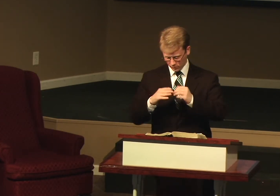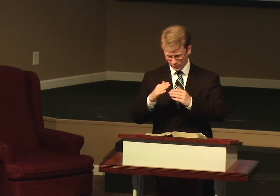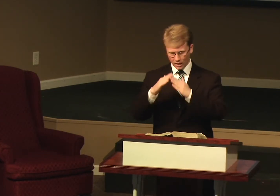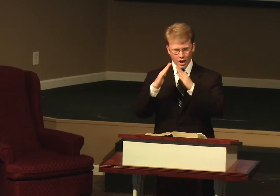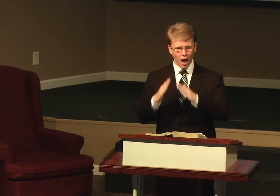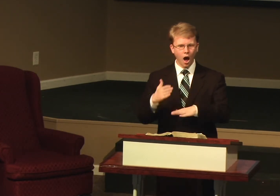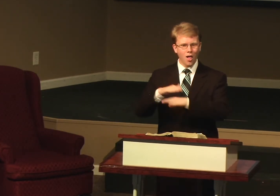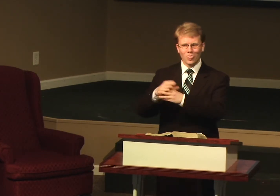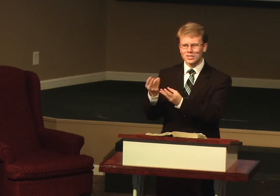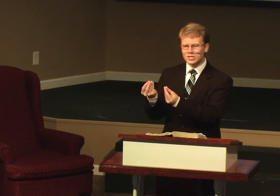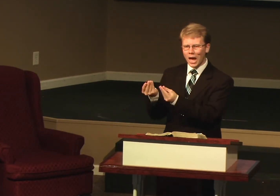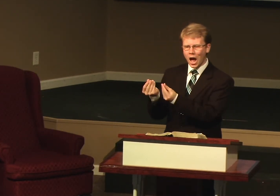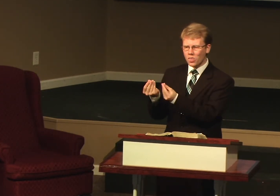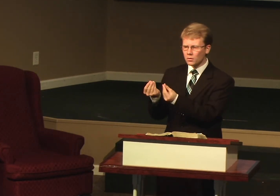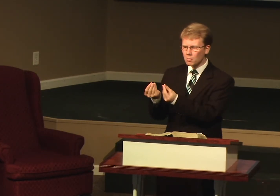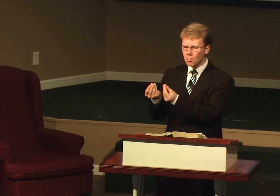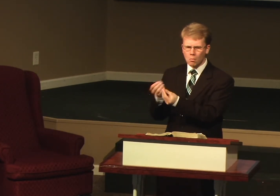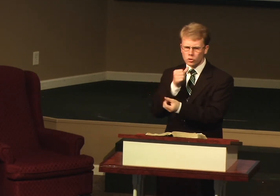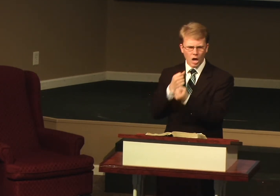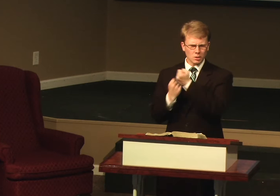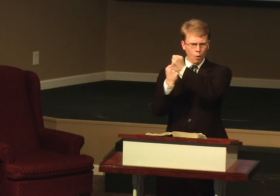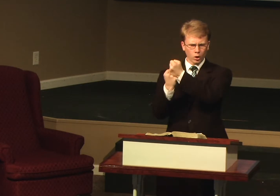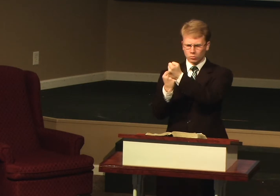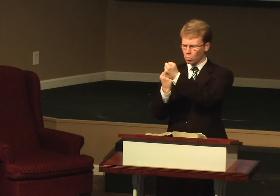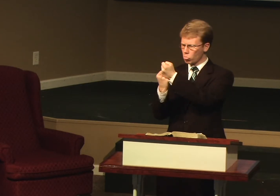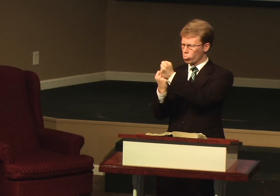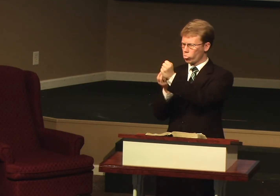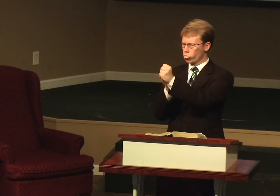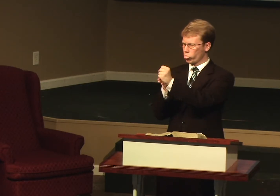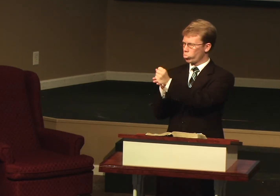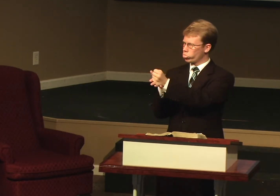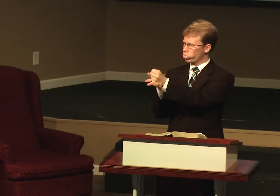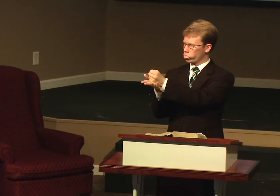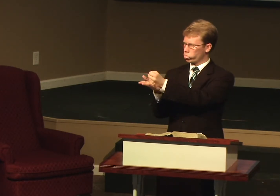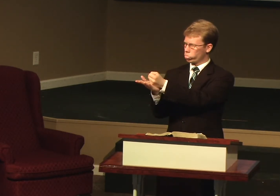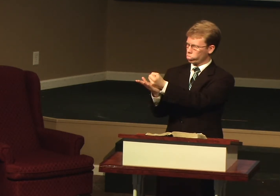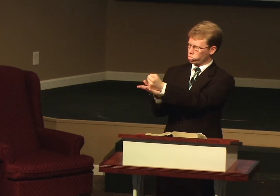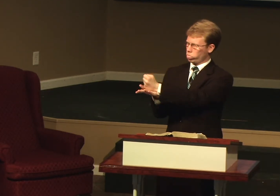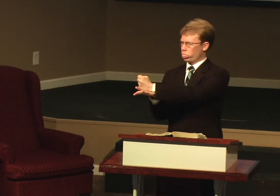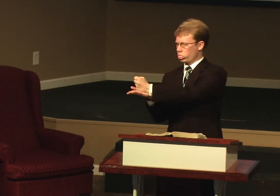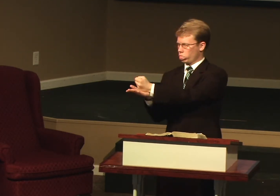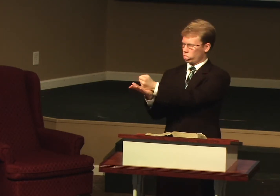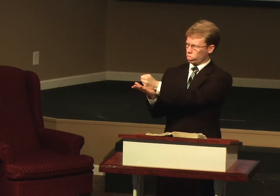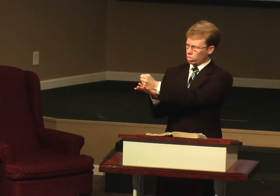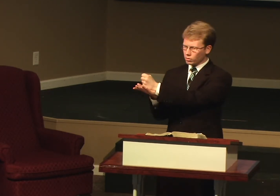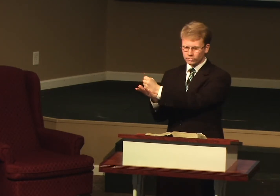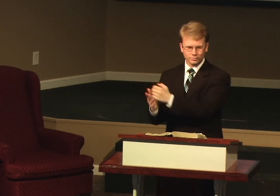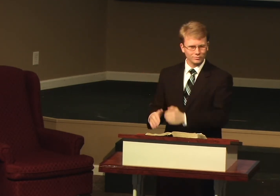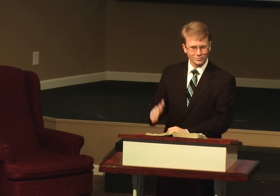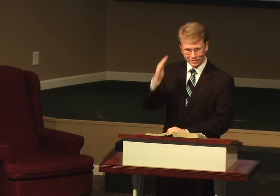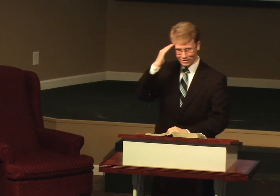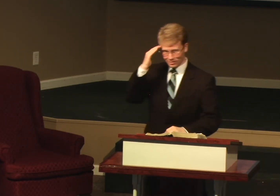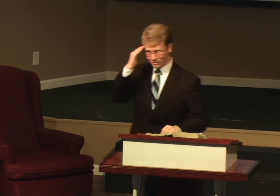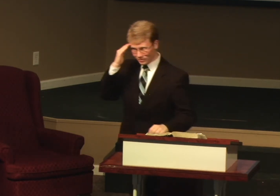Jesus says, when you don't, you're a foolish man. You're like that man that built his house on sand.